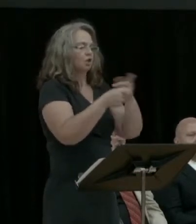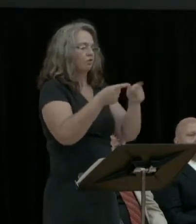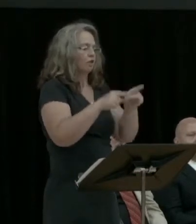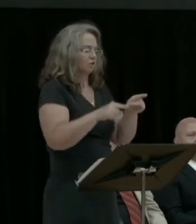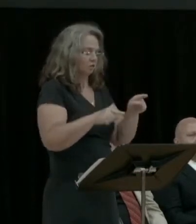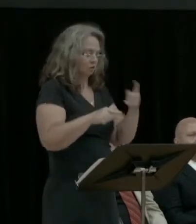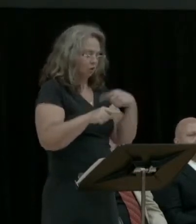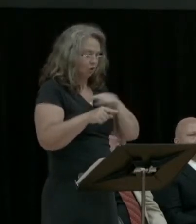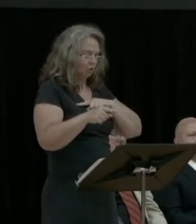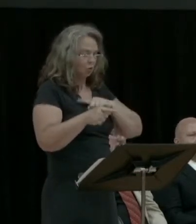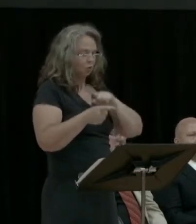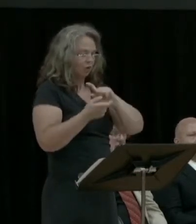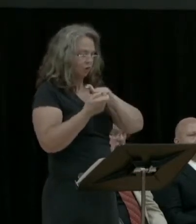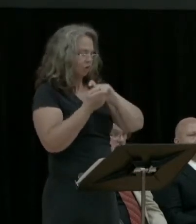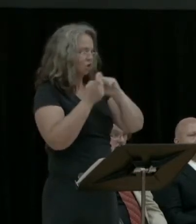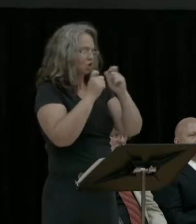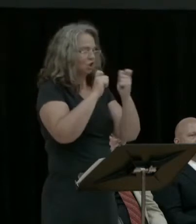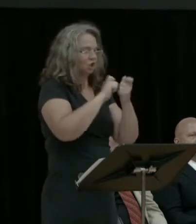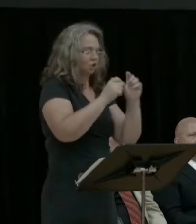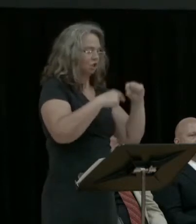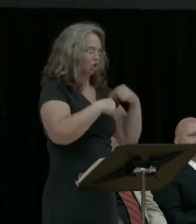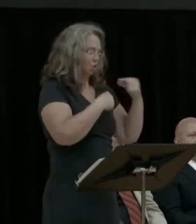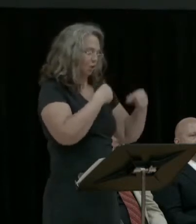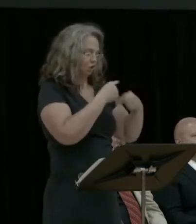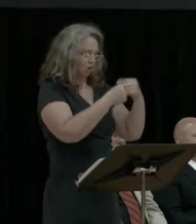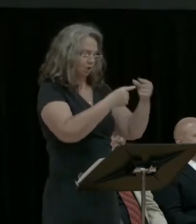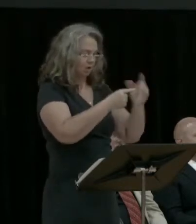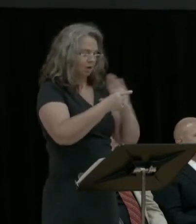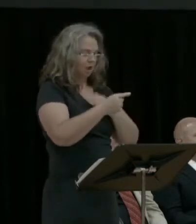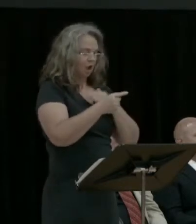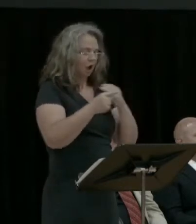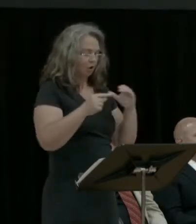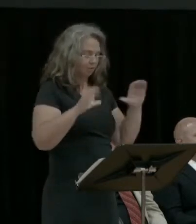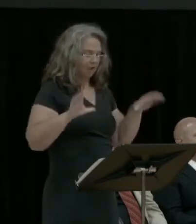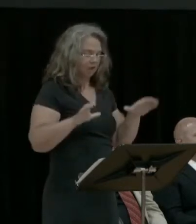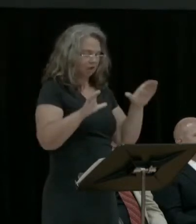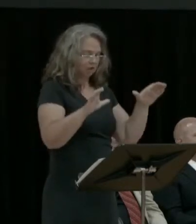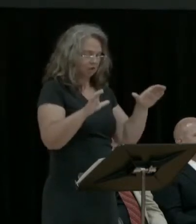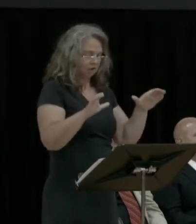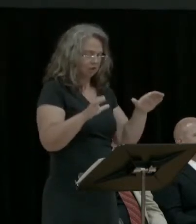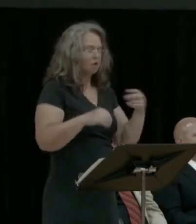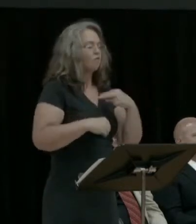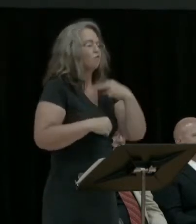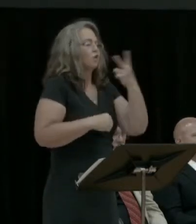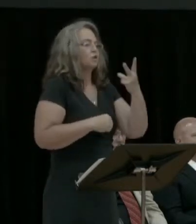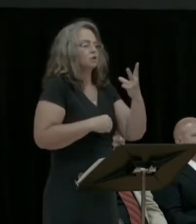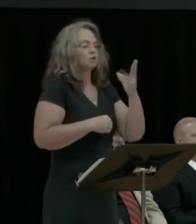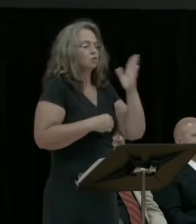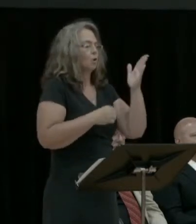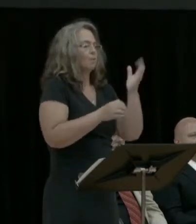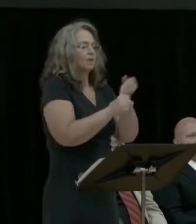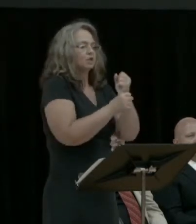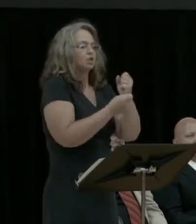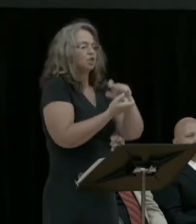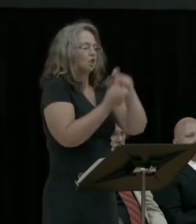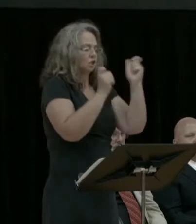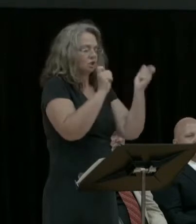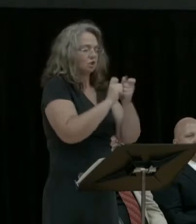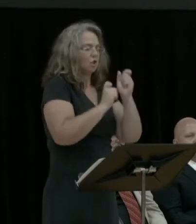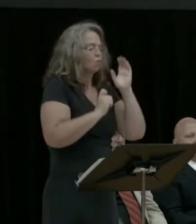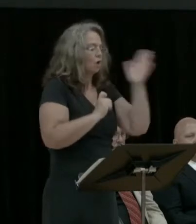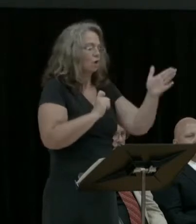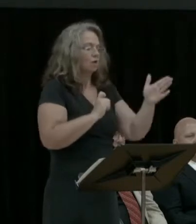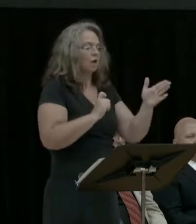are the transformation generation. Our actions and voices are vastly improving these issues and allowing others